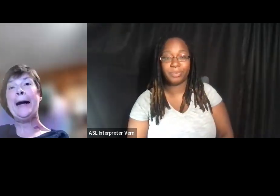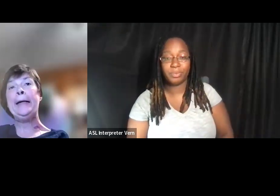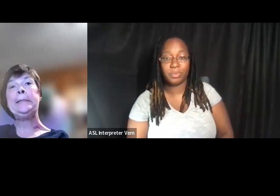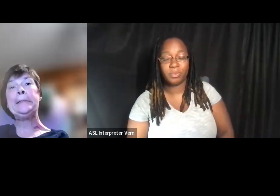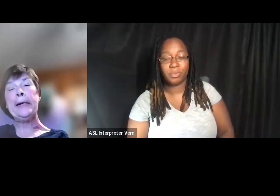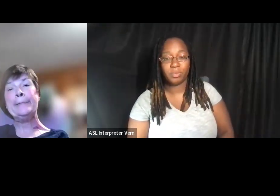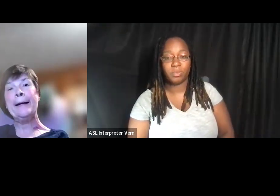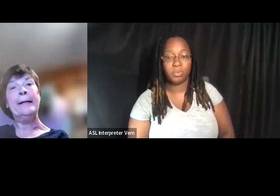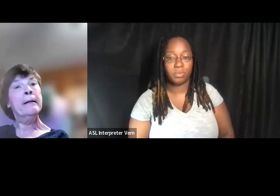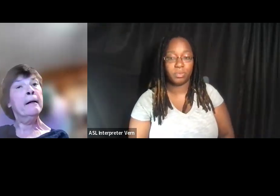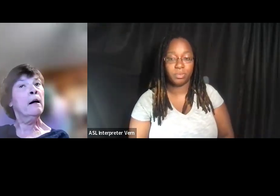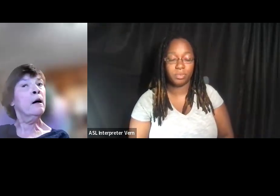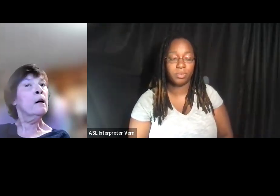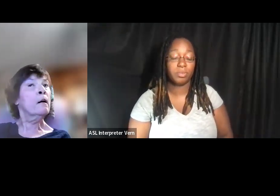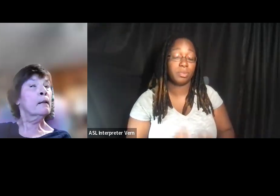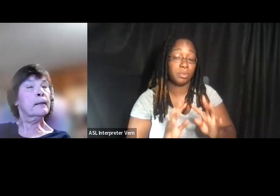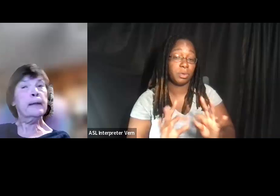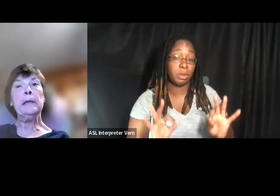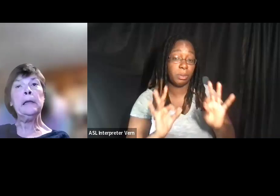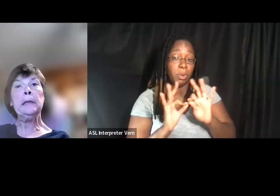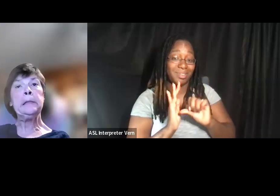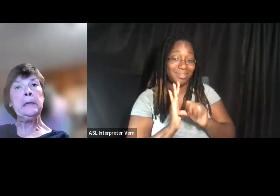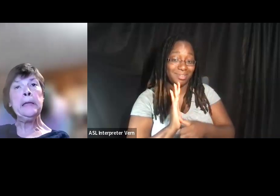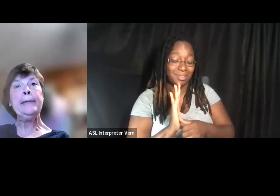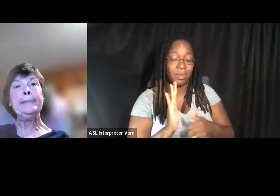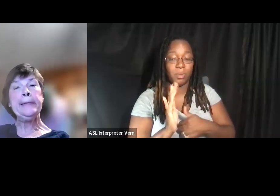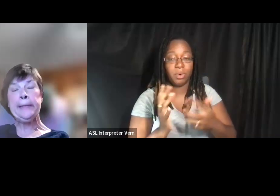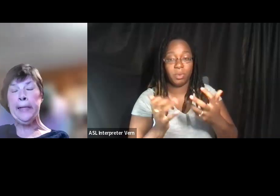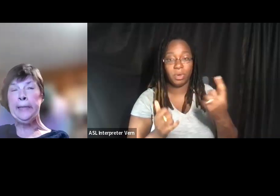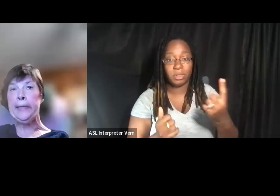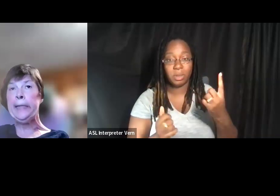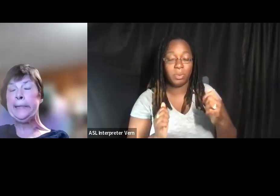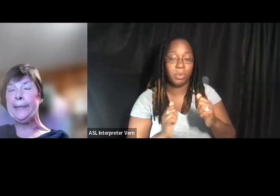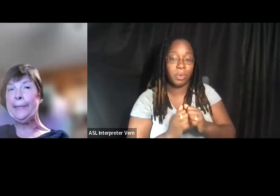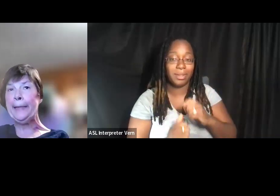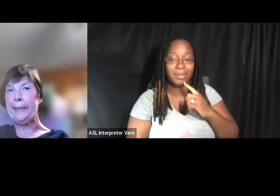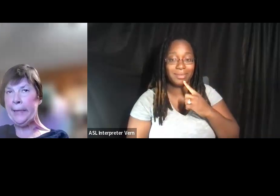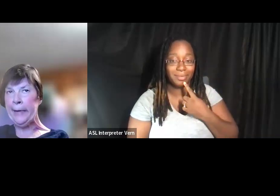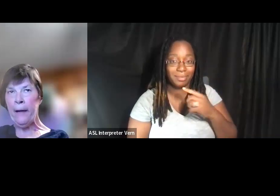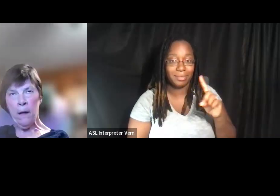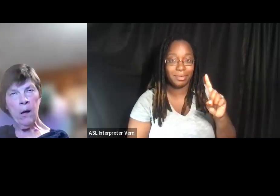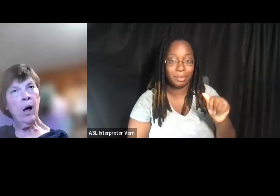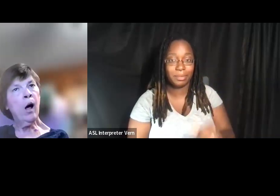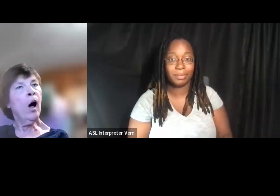we wanted someone with a significant